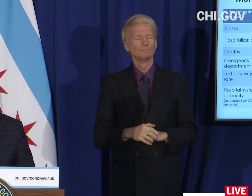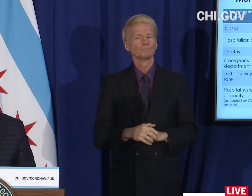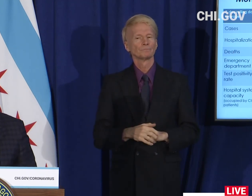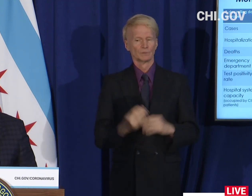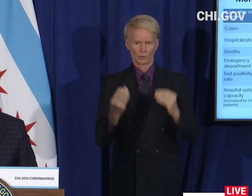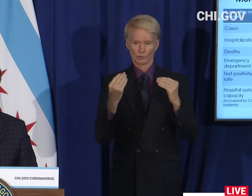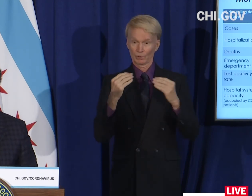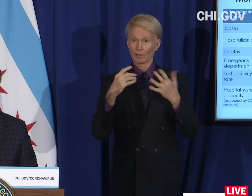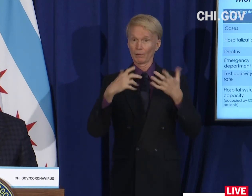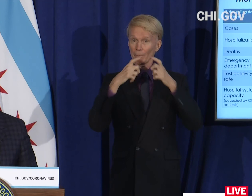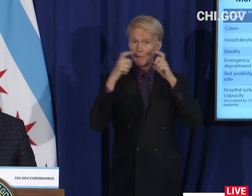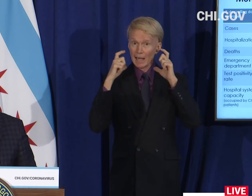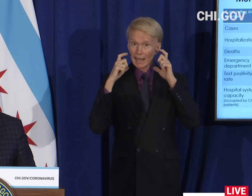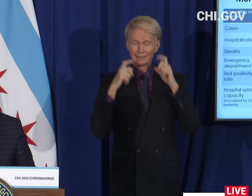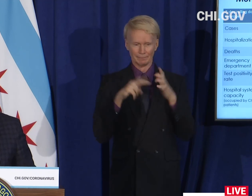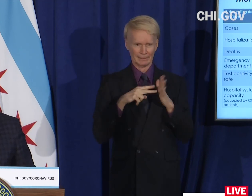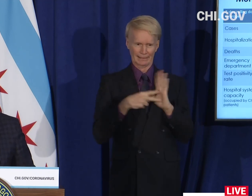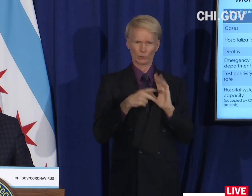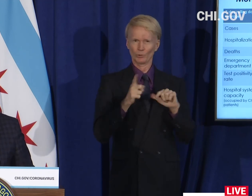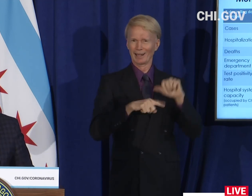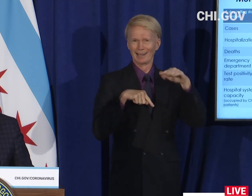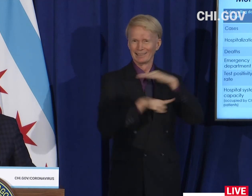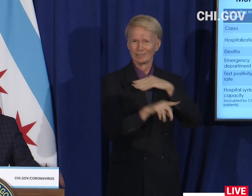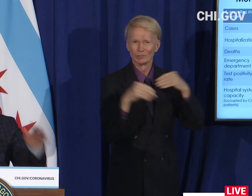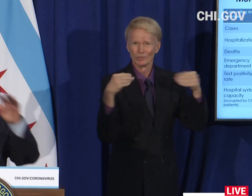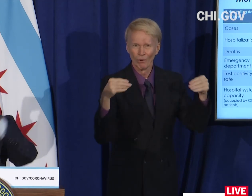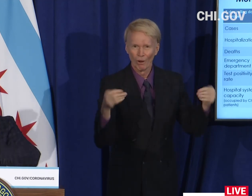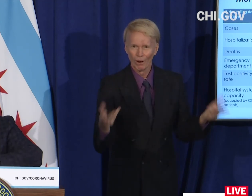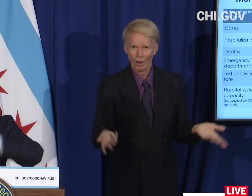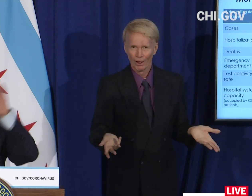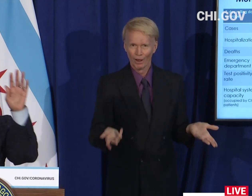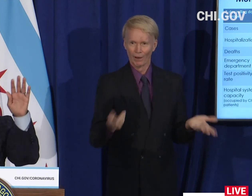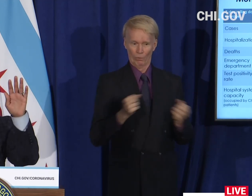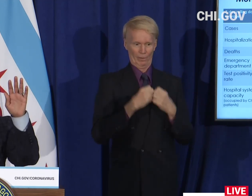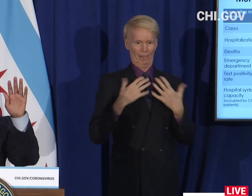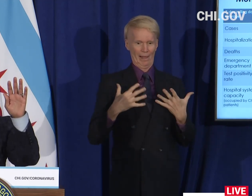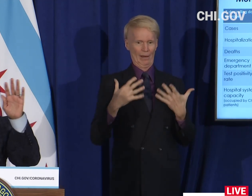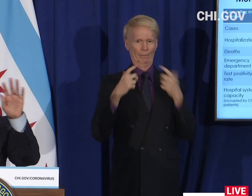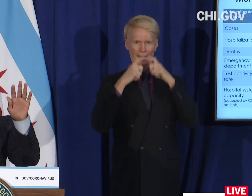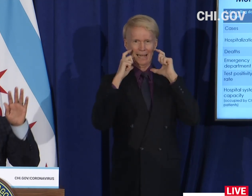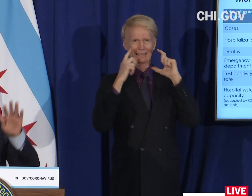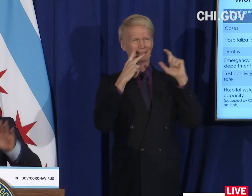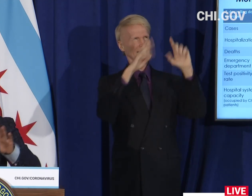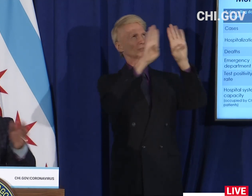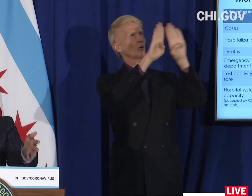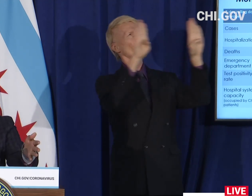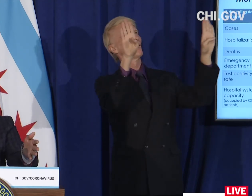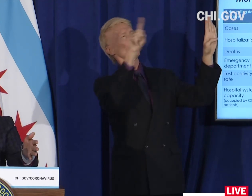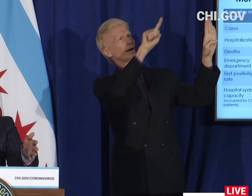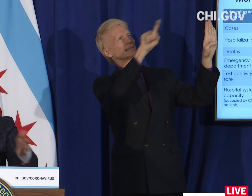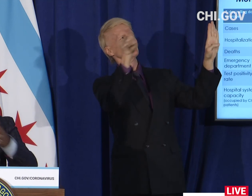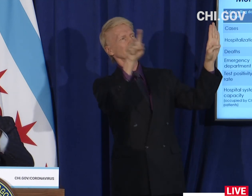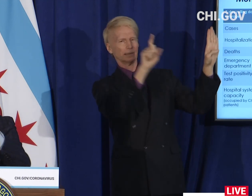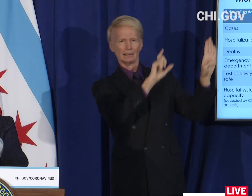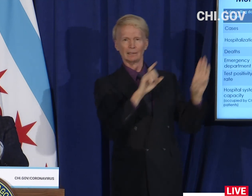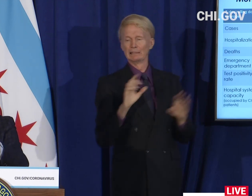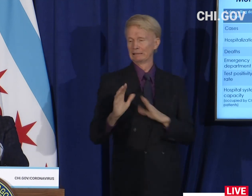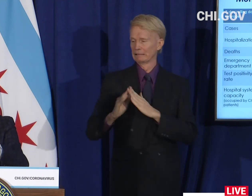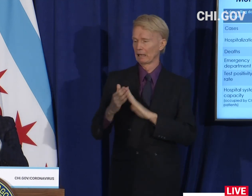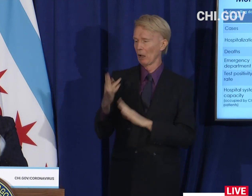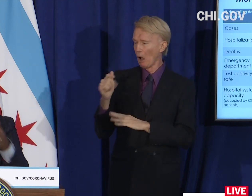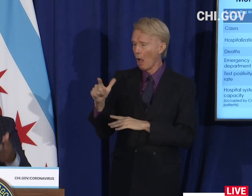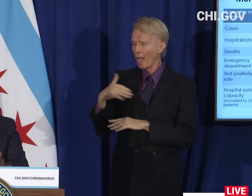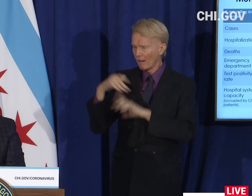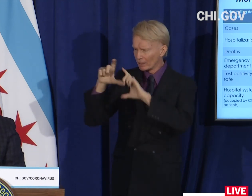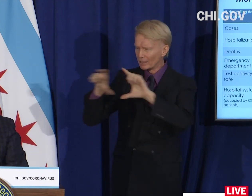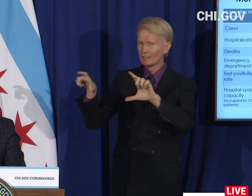make sure that you don't go into a store without wearing a mask. And you're seeing signage on the front of stores, front of City Hall, front of